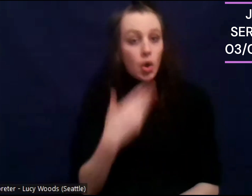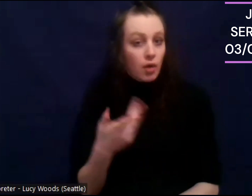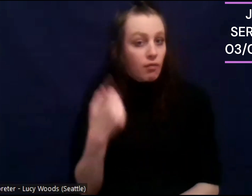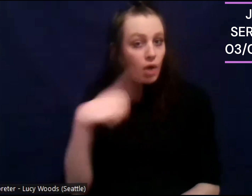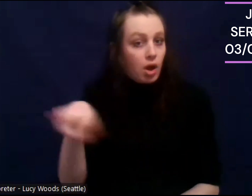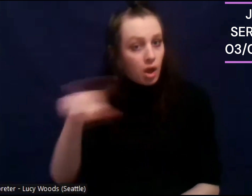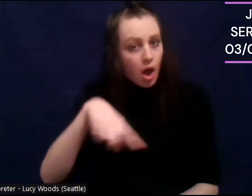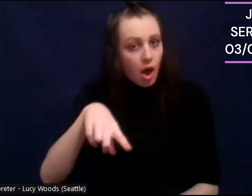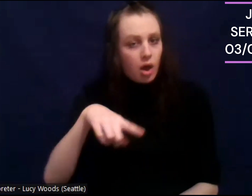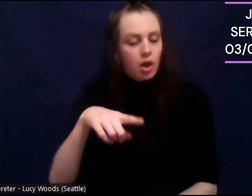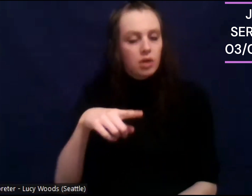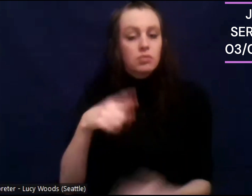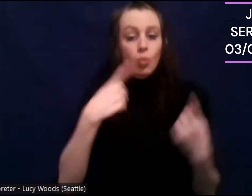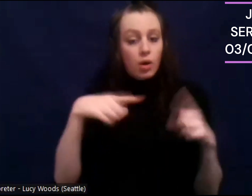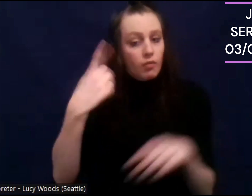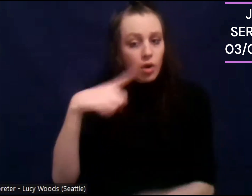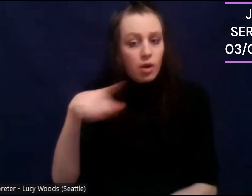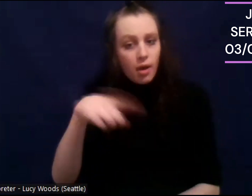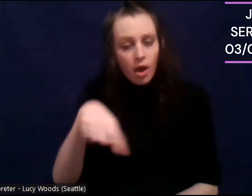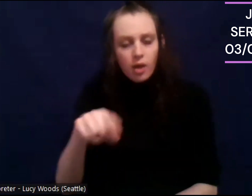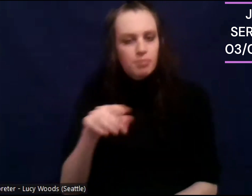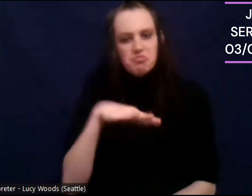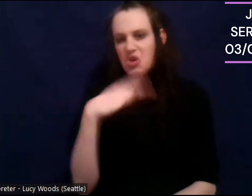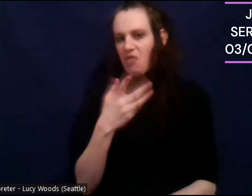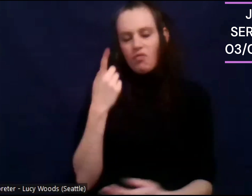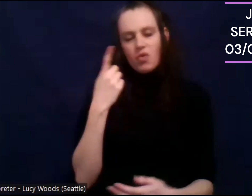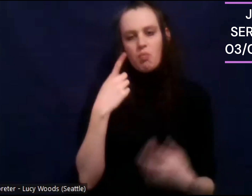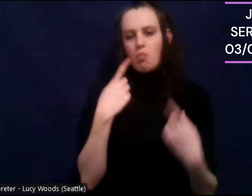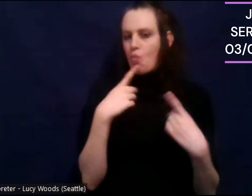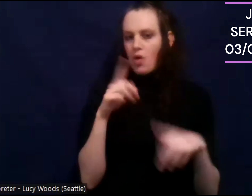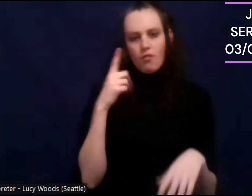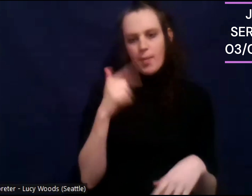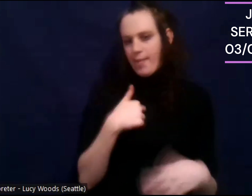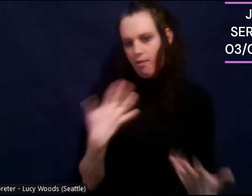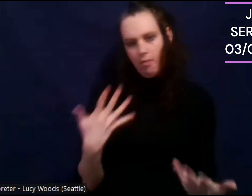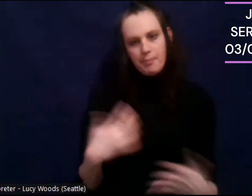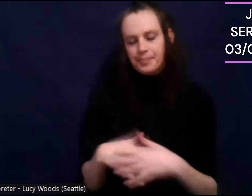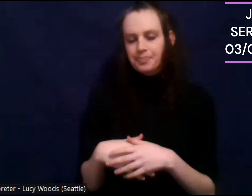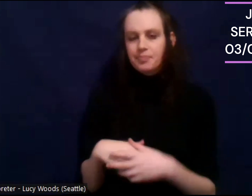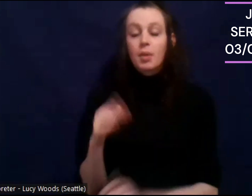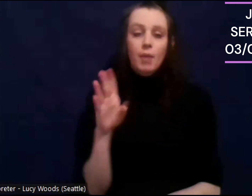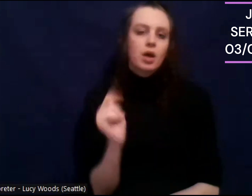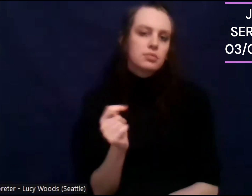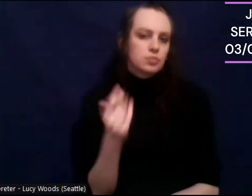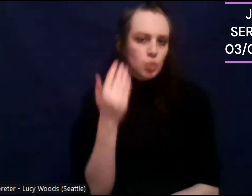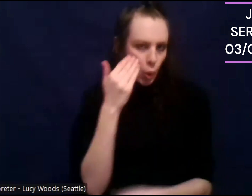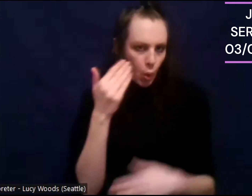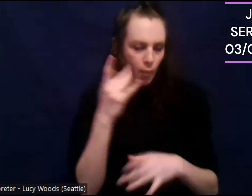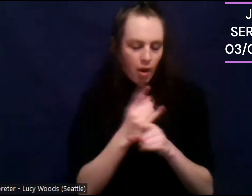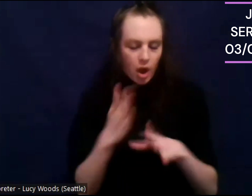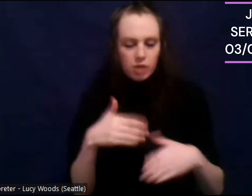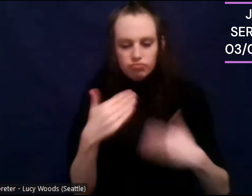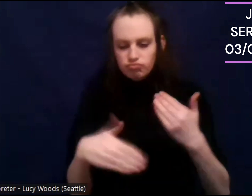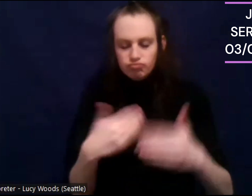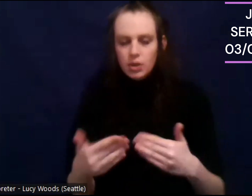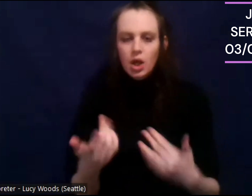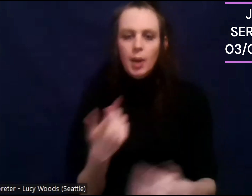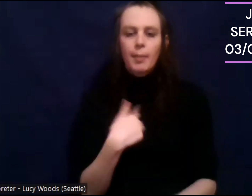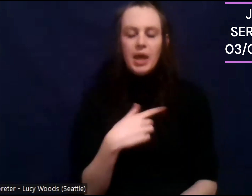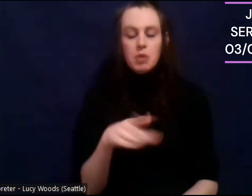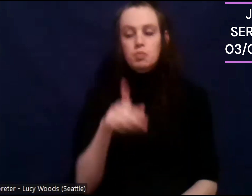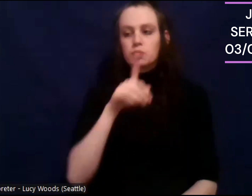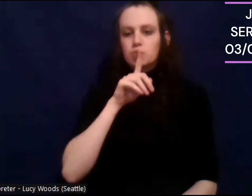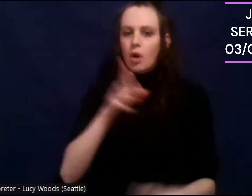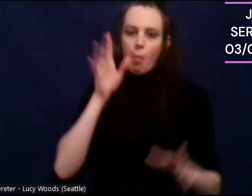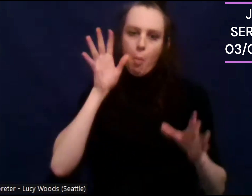but it would never work for me. Funnily enough, in true alcoholic fashion, even though I was fairly certain I was the biggest piece of human filth that ever walked